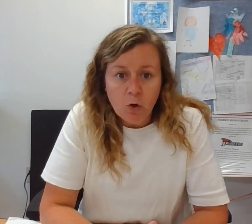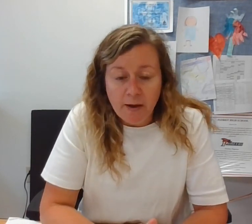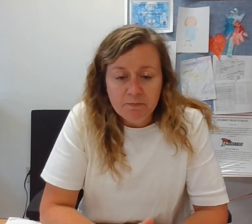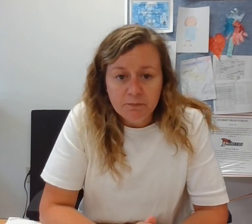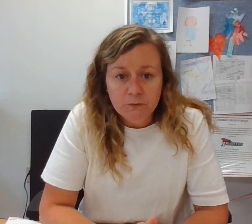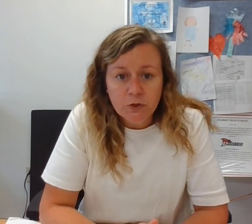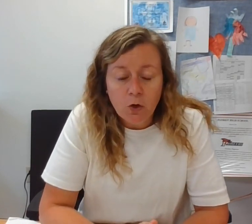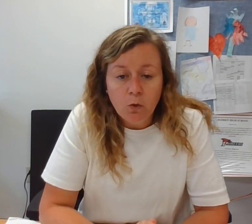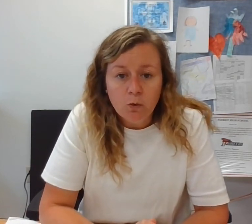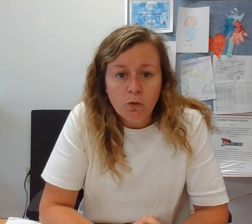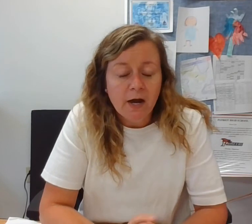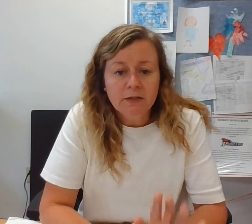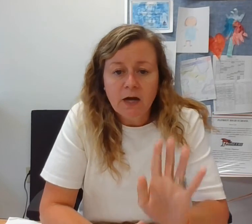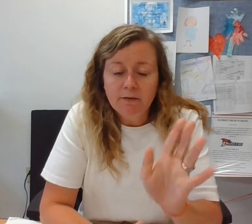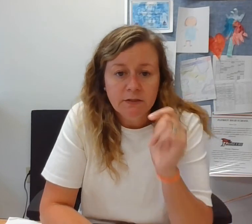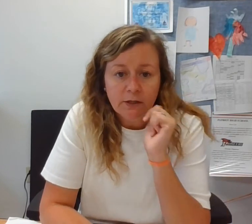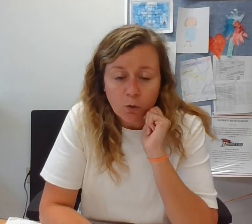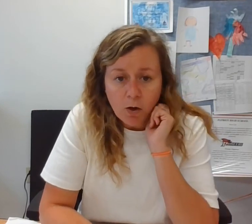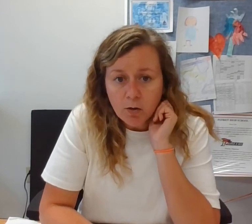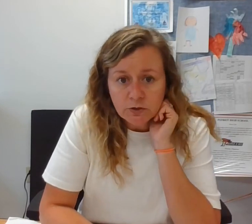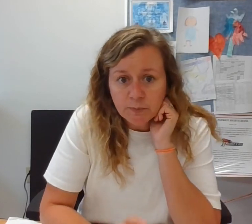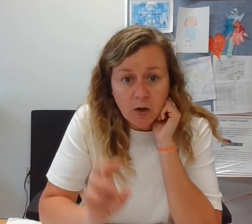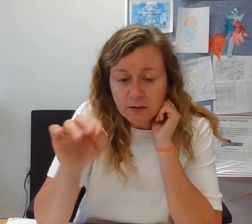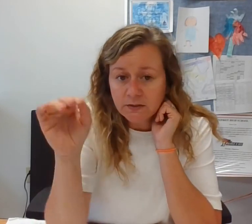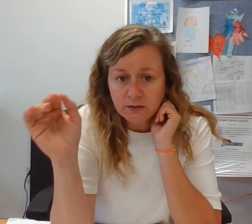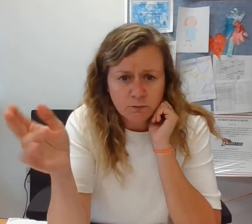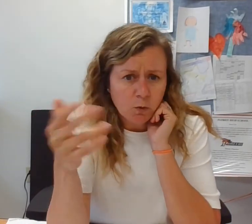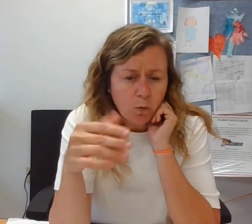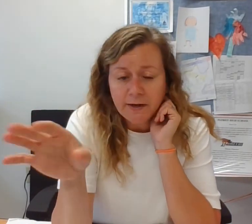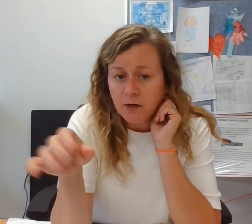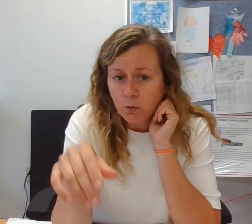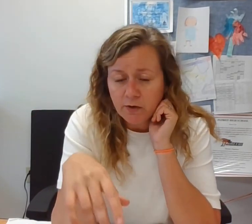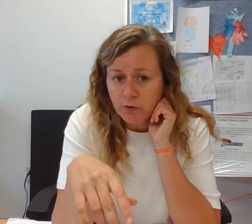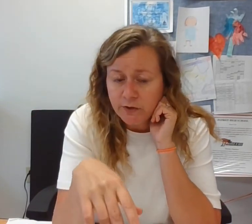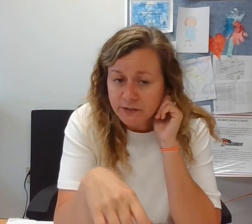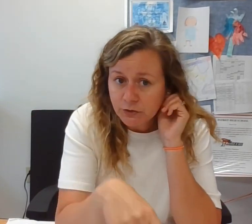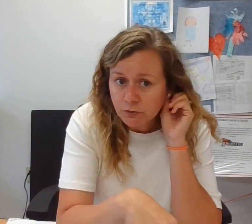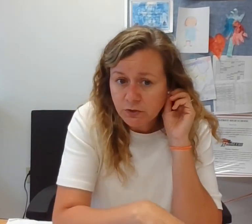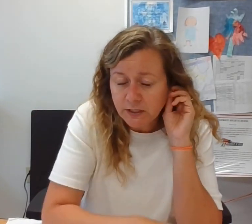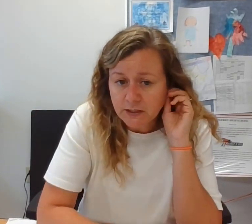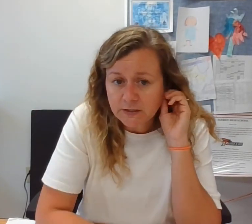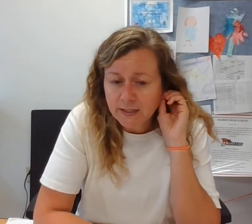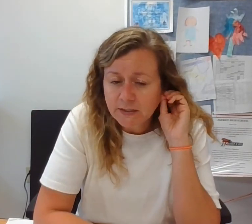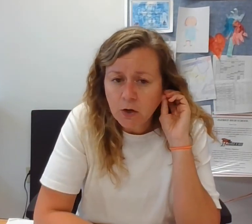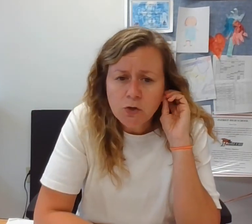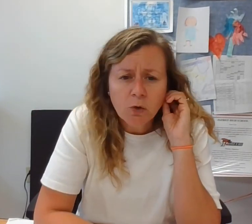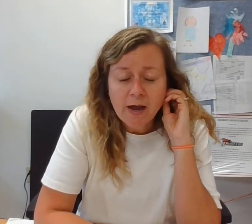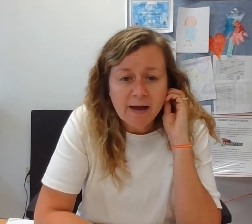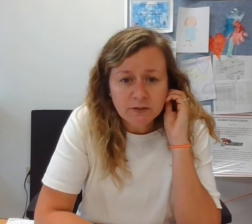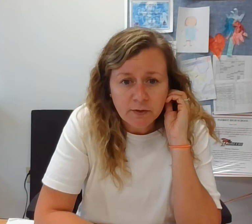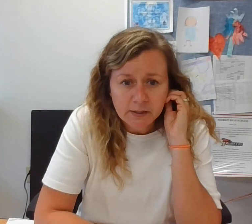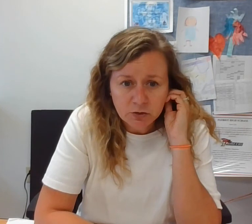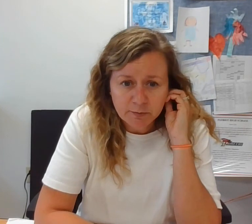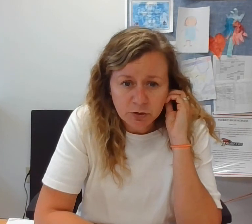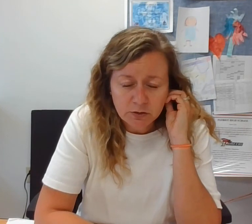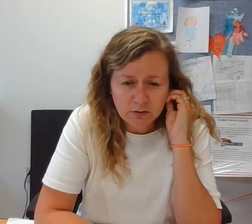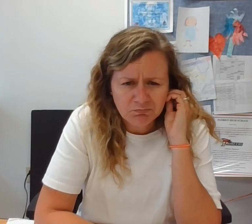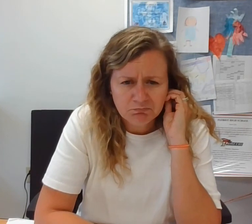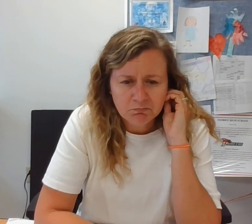Okay, so you guys obviously are welcome to pause this, rewind it, whatever you need to do to get the signs down. You don't have to write descriptions.